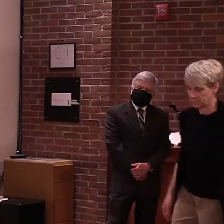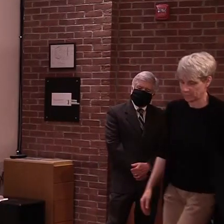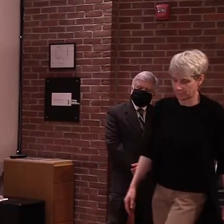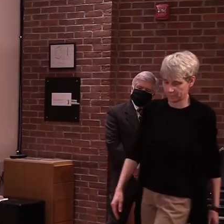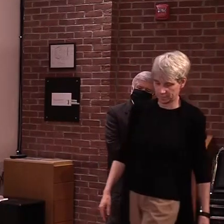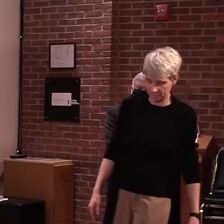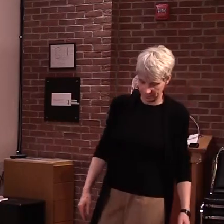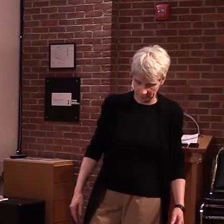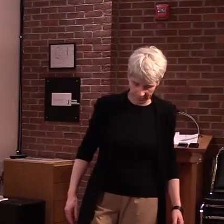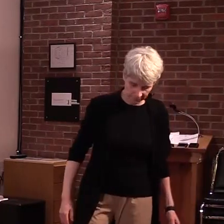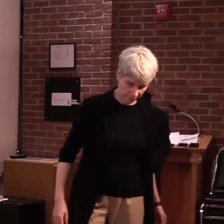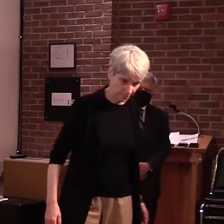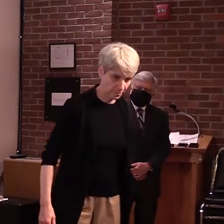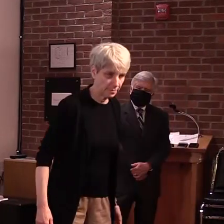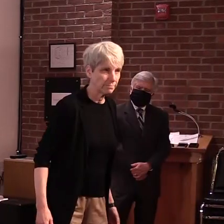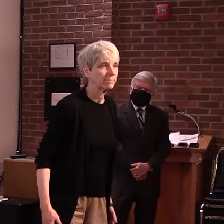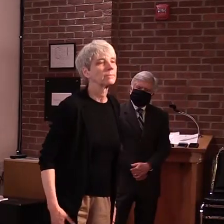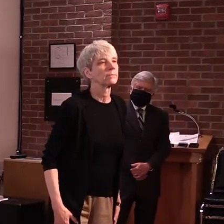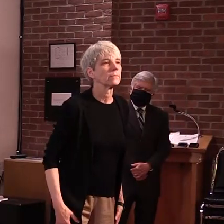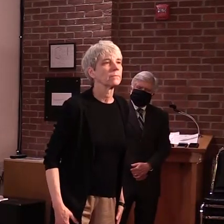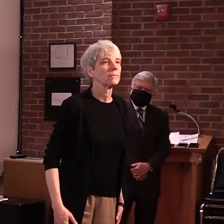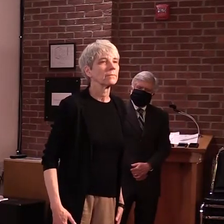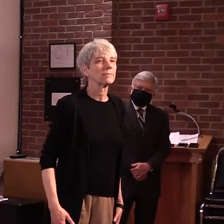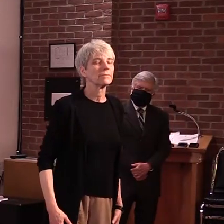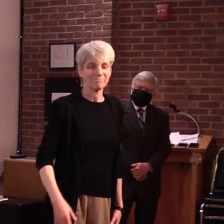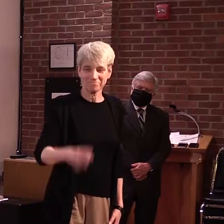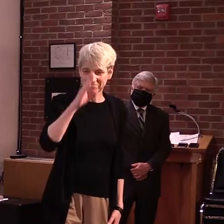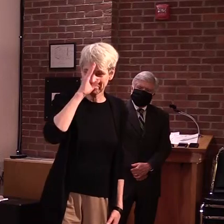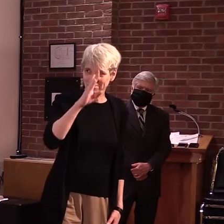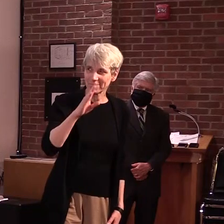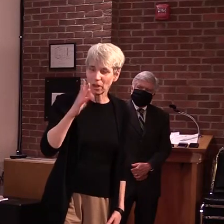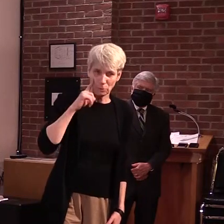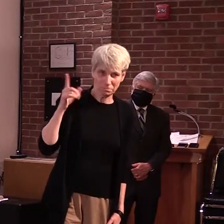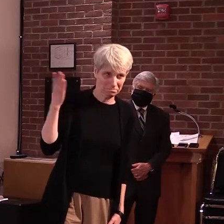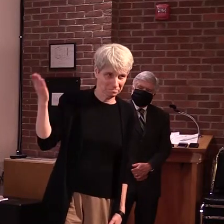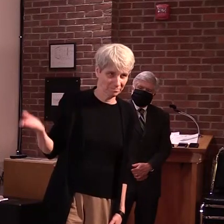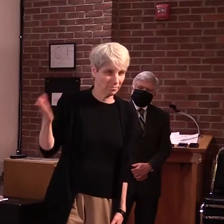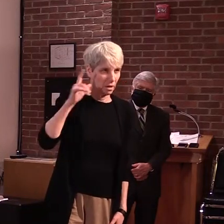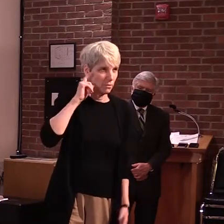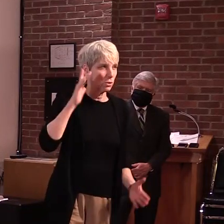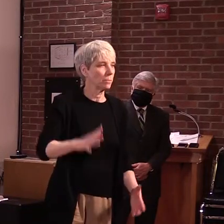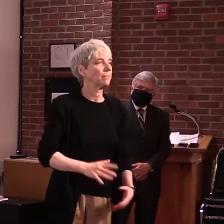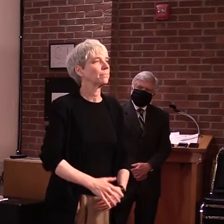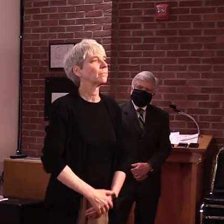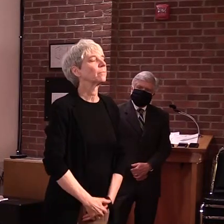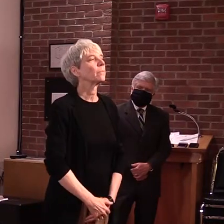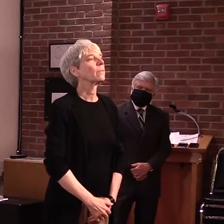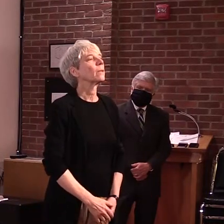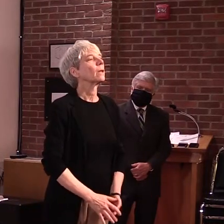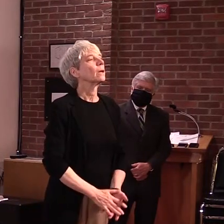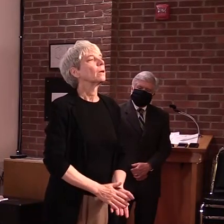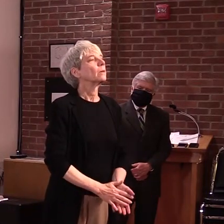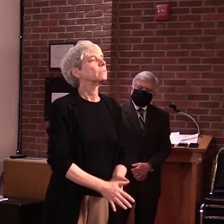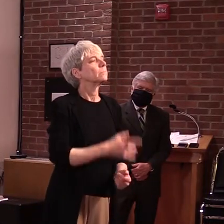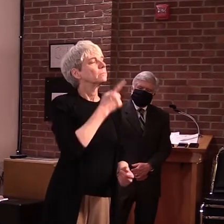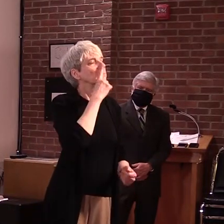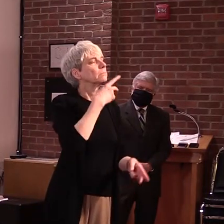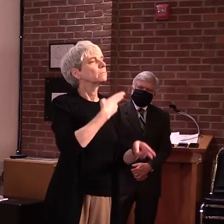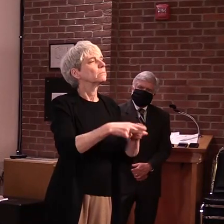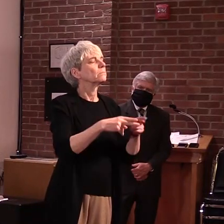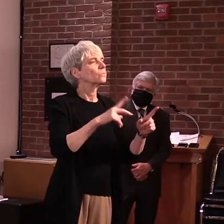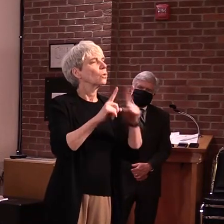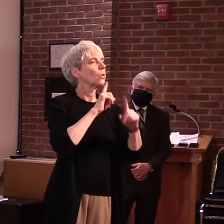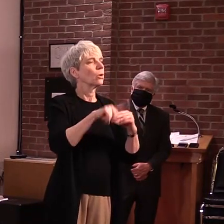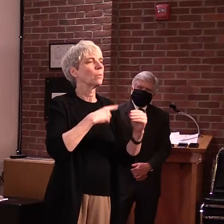Hello. My question is for the governor. I'm just wondering if you could talk a little bit about why you feel